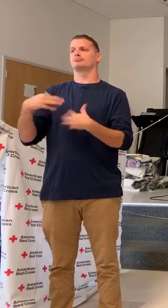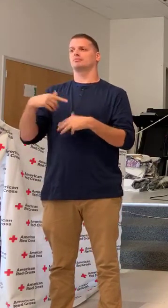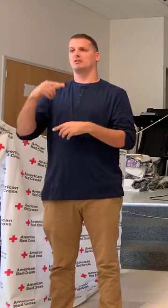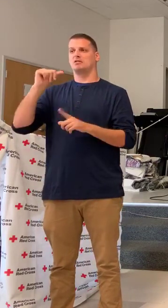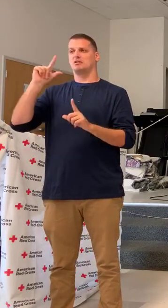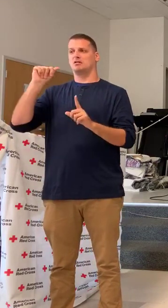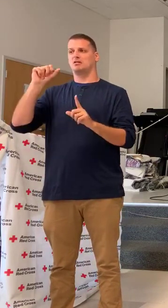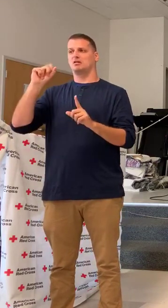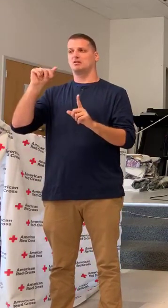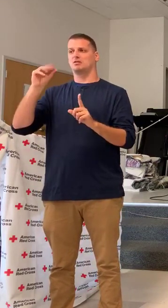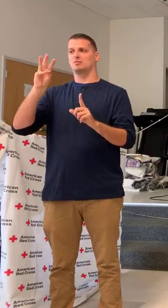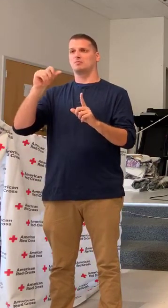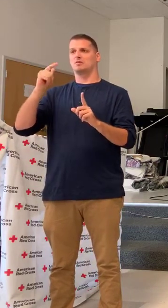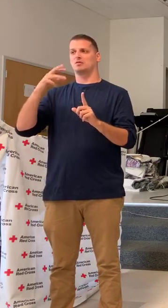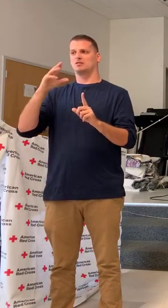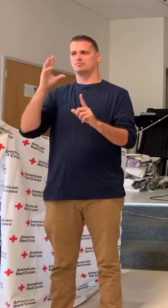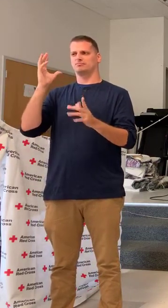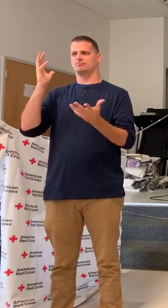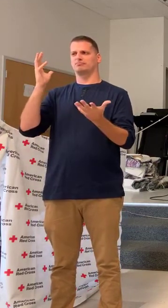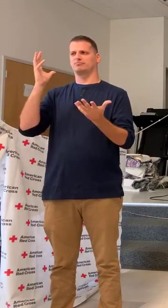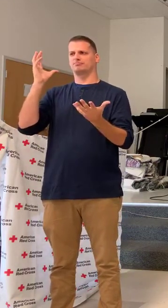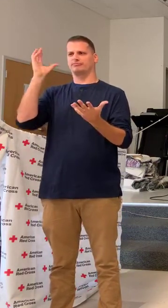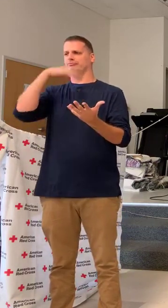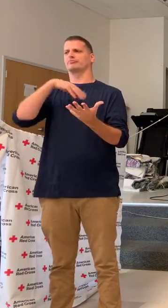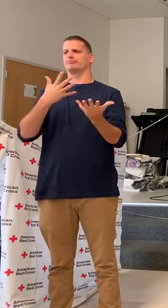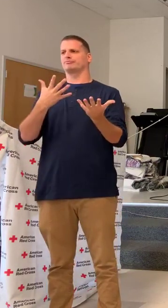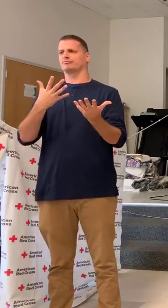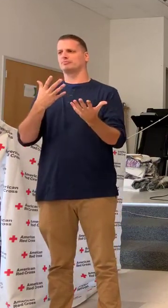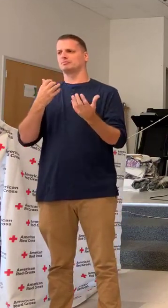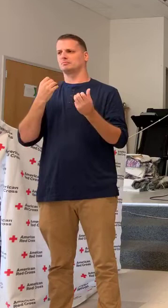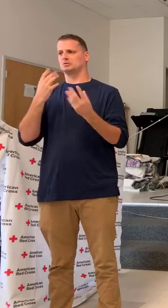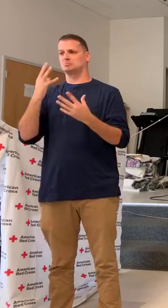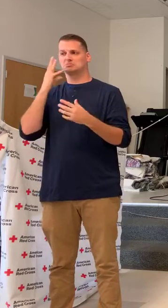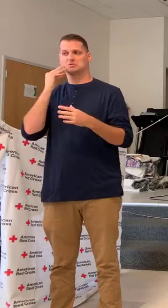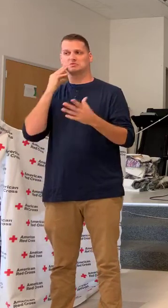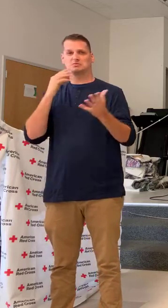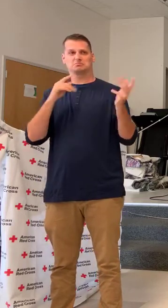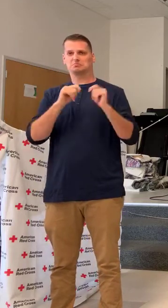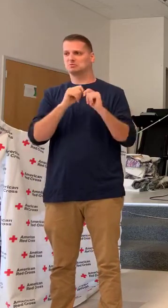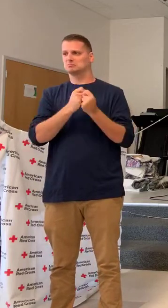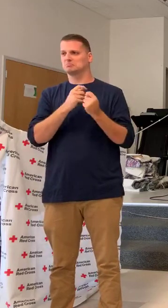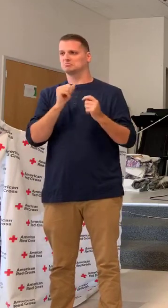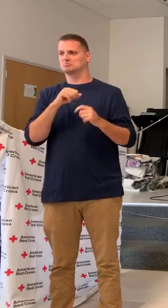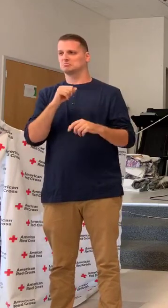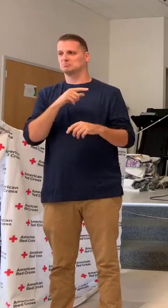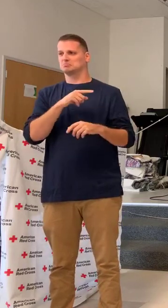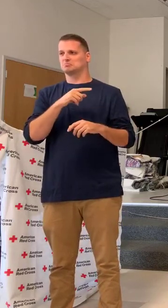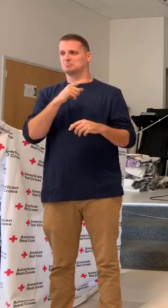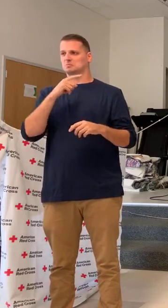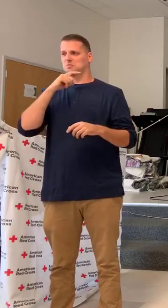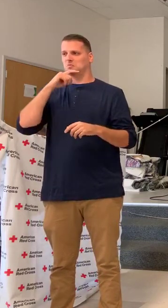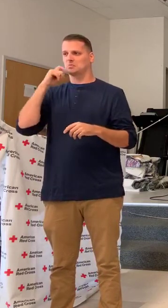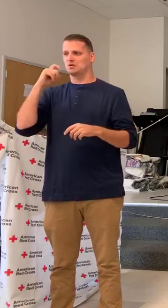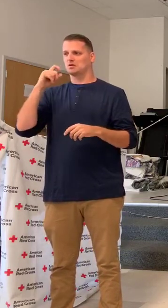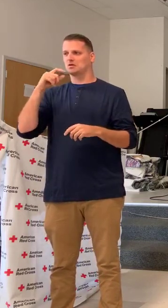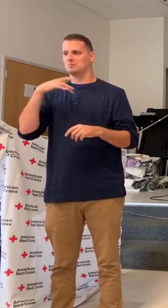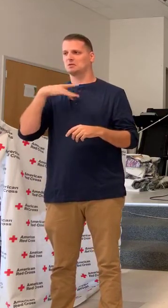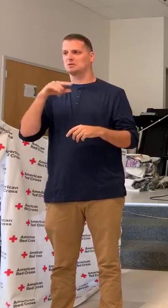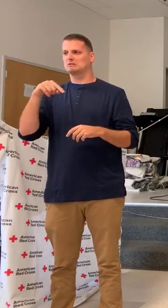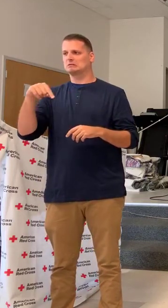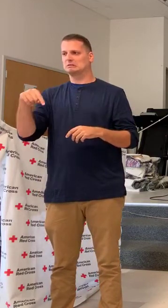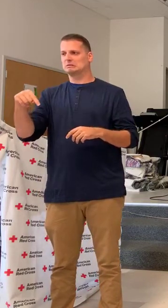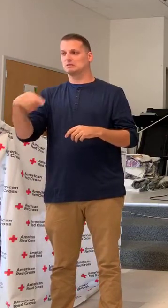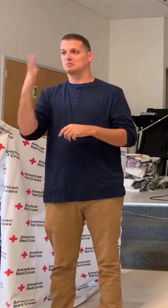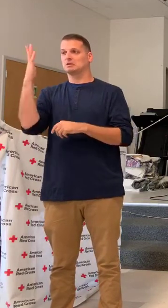before, and I'm talking about a lot of experience here, and the depth of the dryness, and the trees are just falling